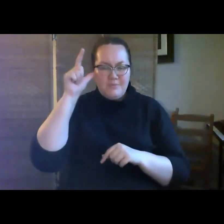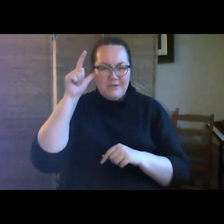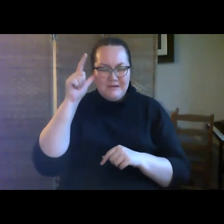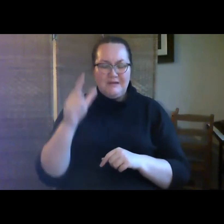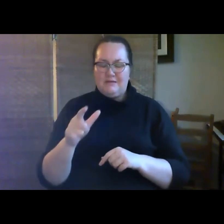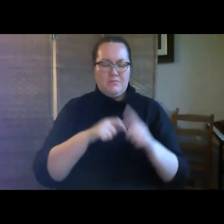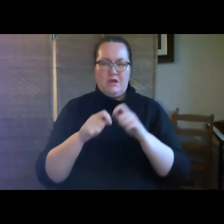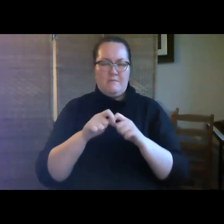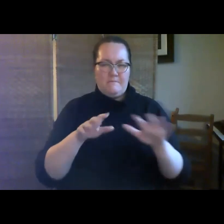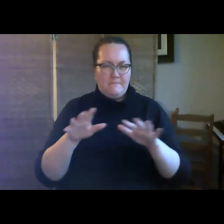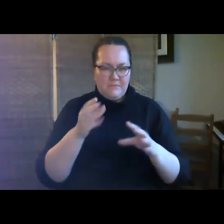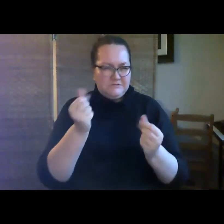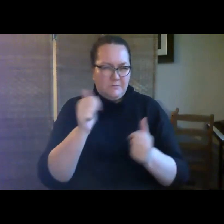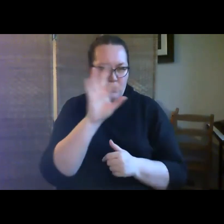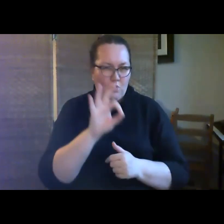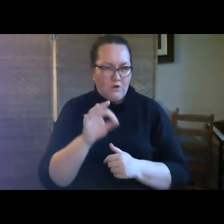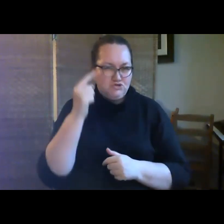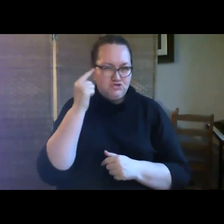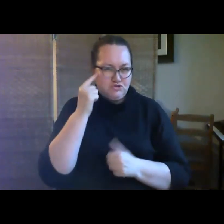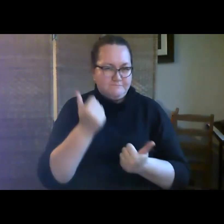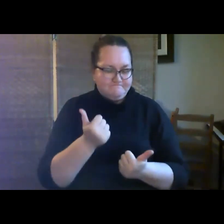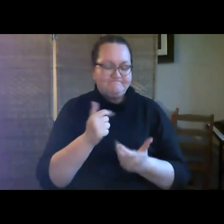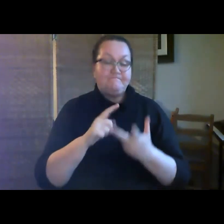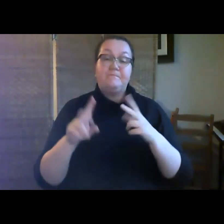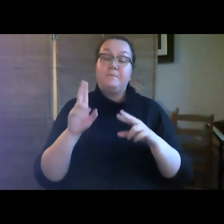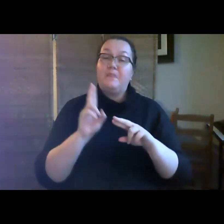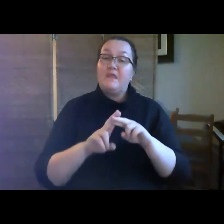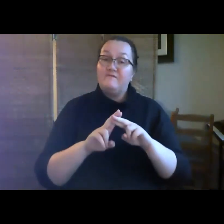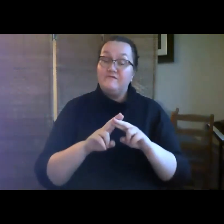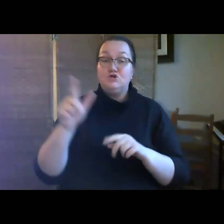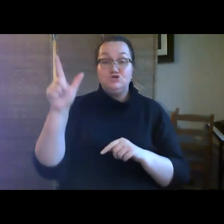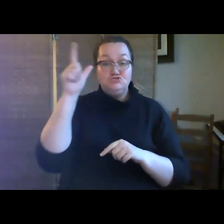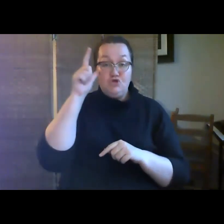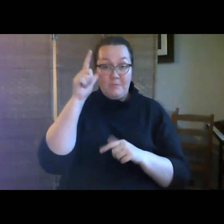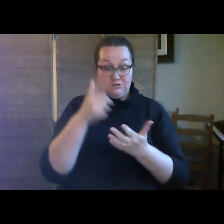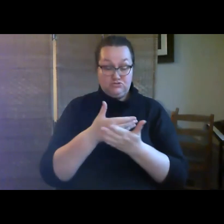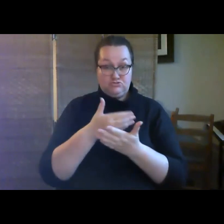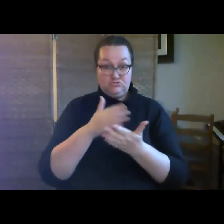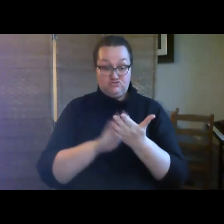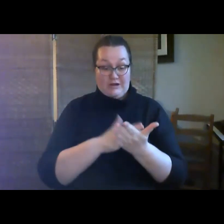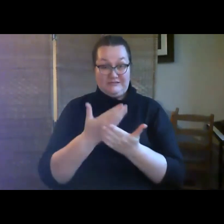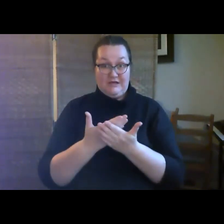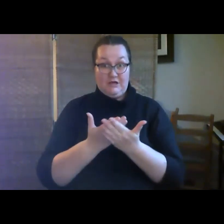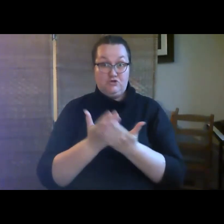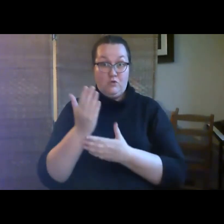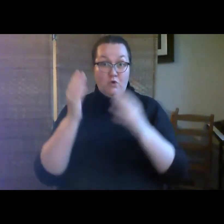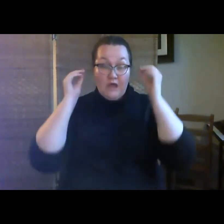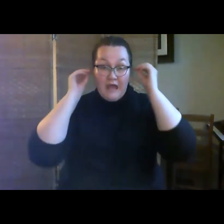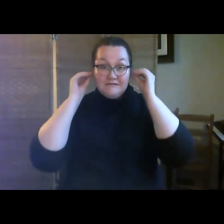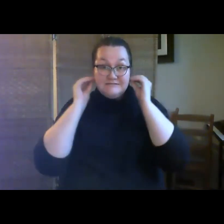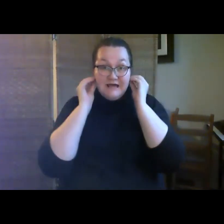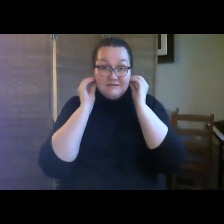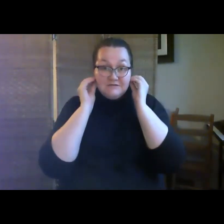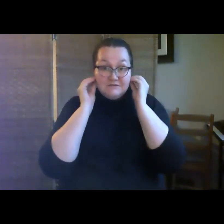questions. If we give German translation in headsets for this, what about all the rest of the